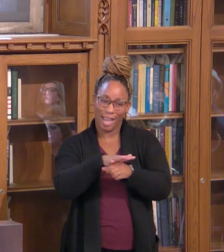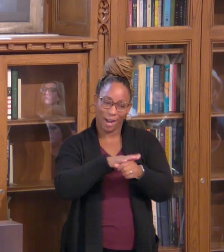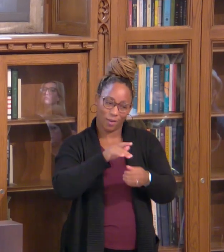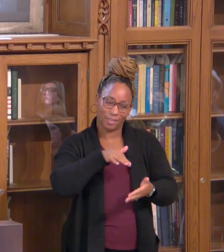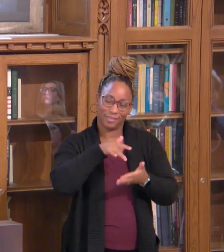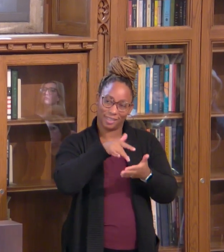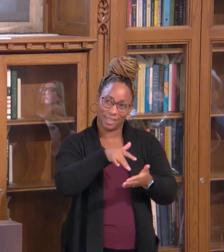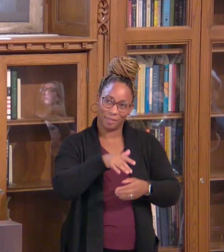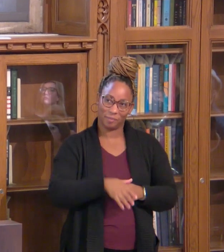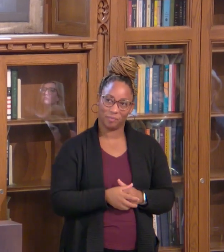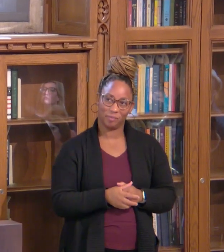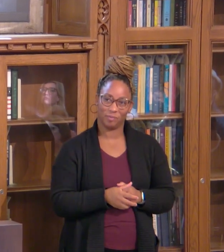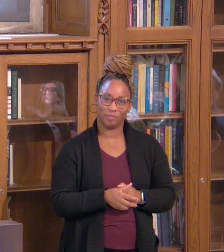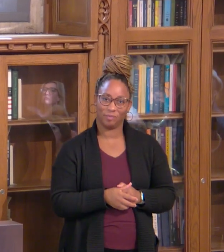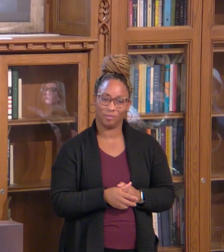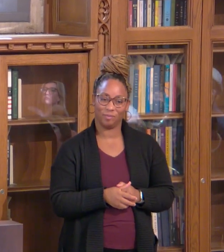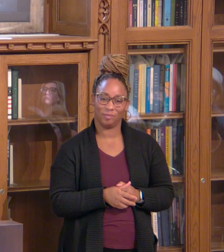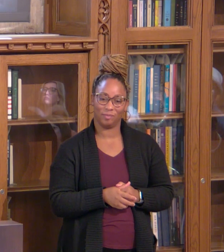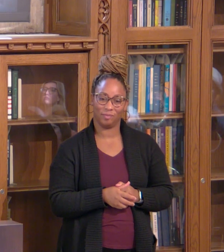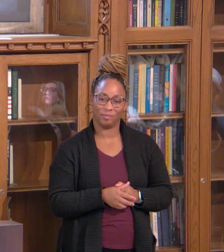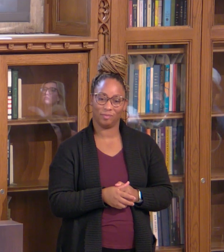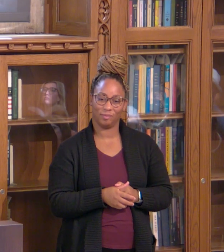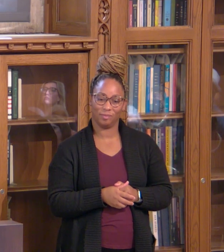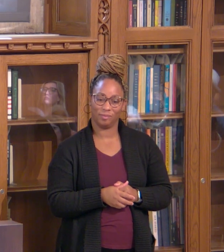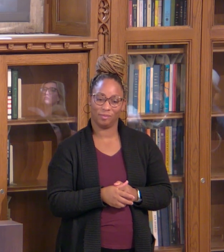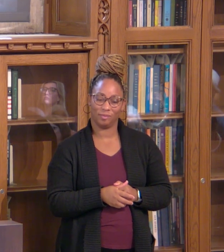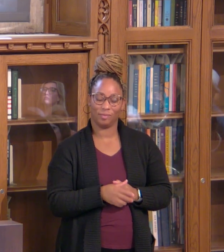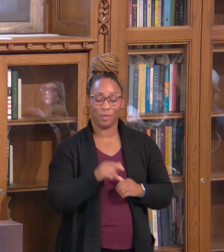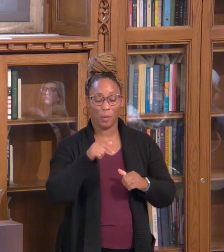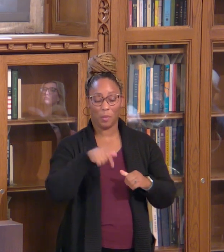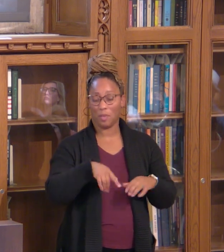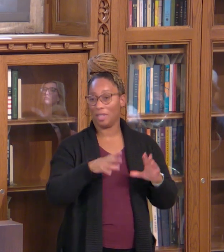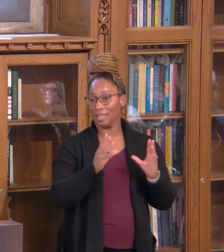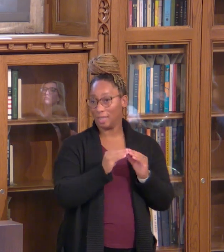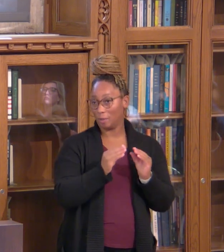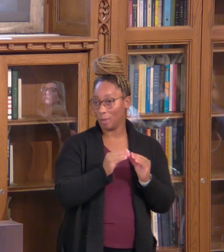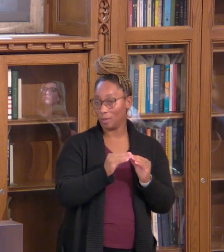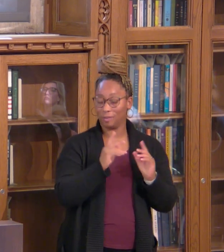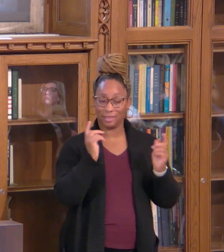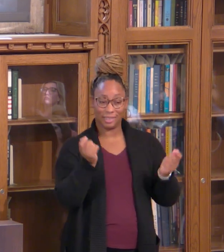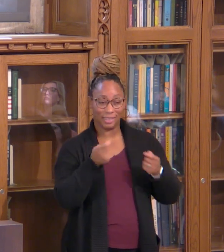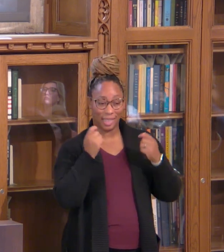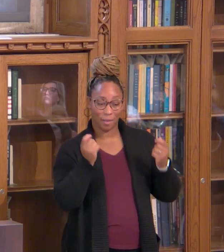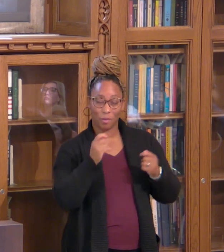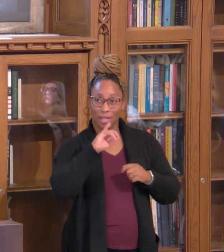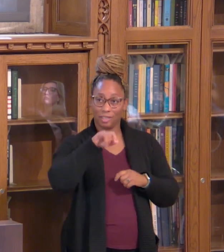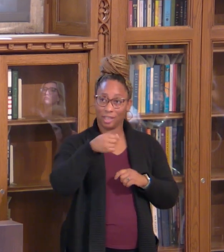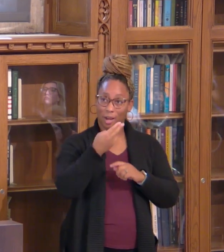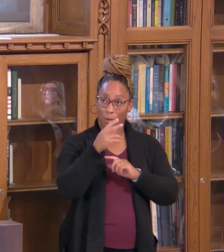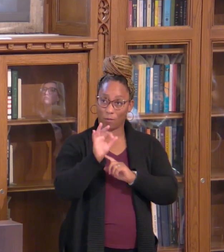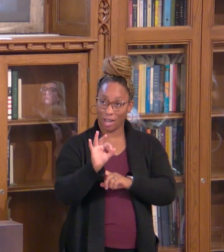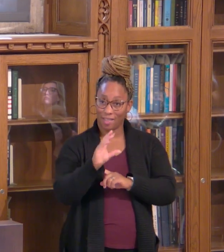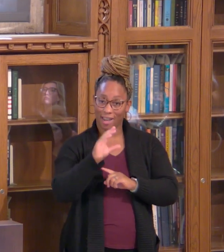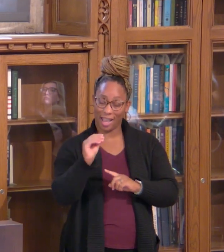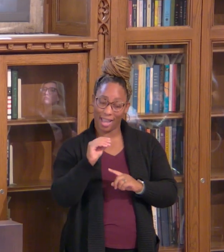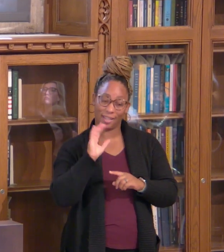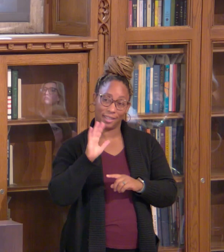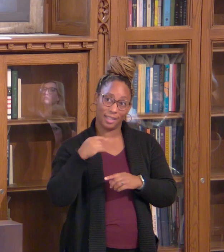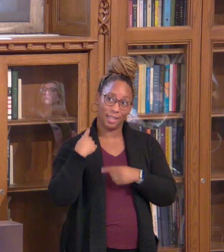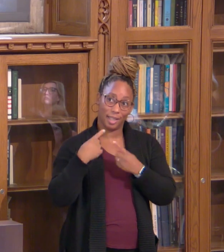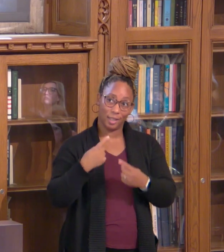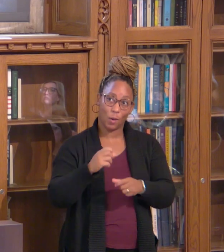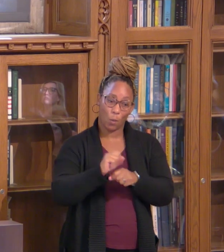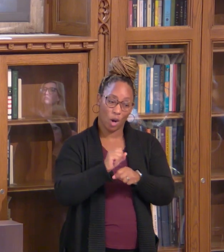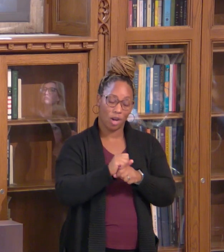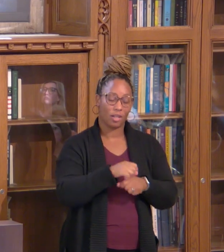of stud this Symposium in celebration of John hope Franklin and his seminal work From